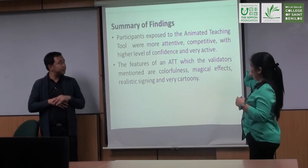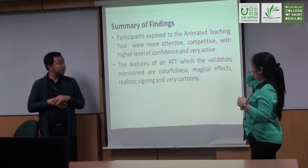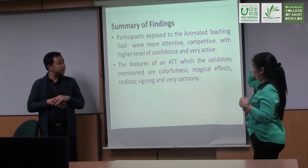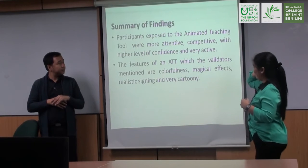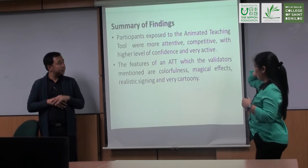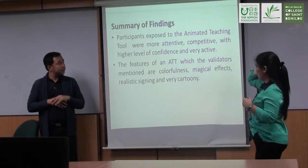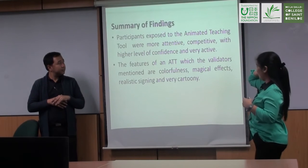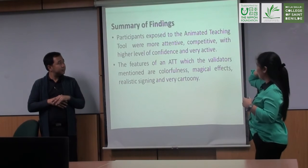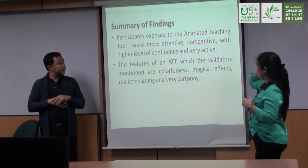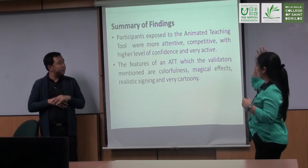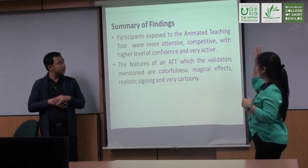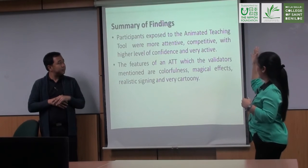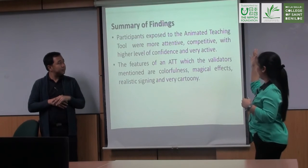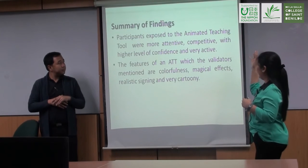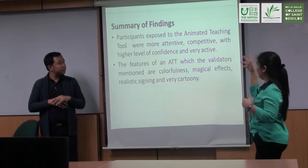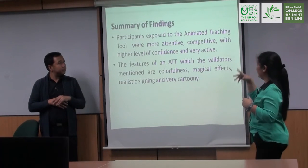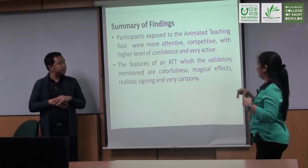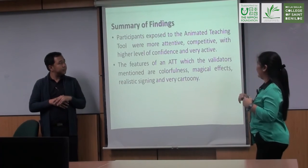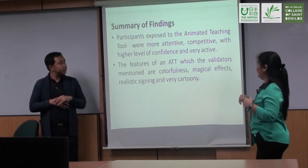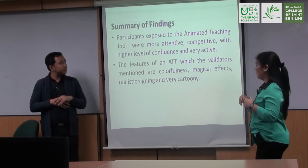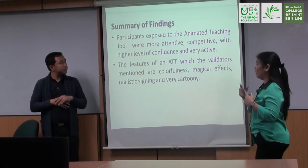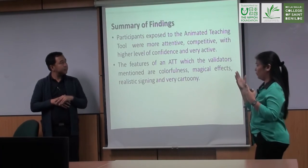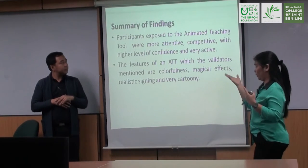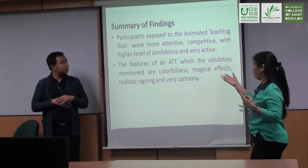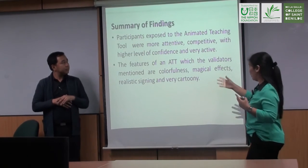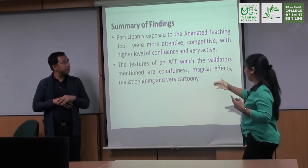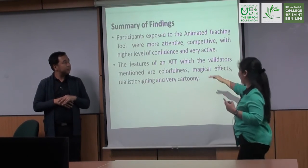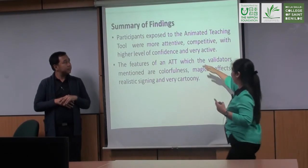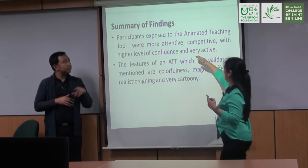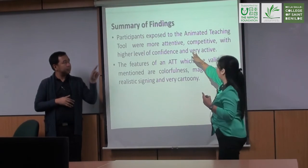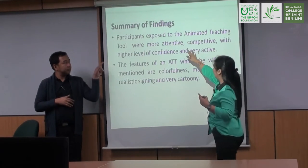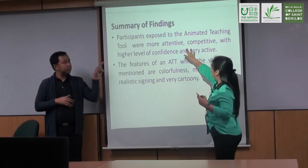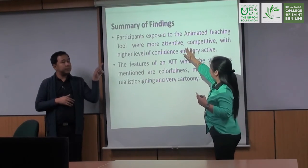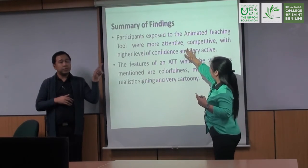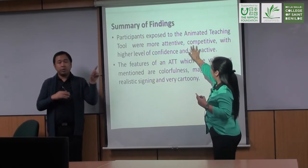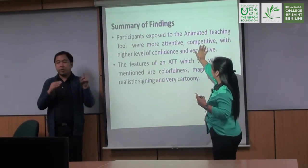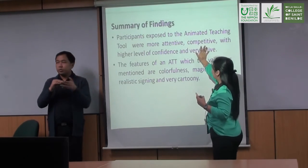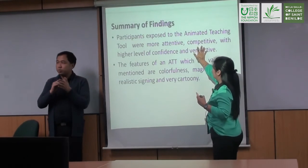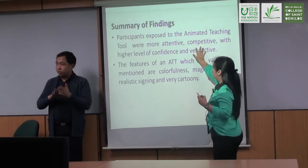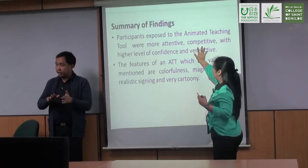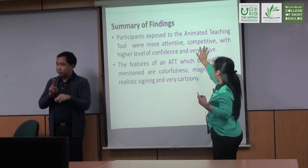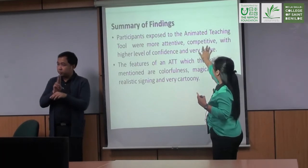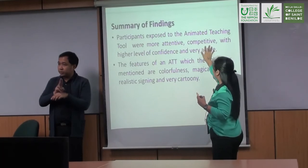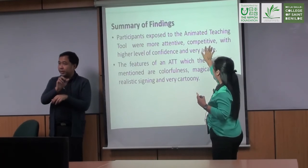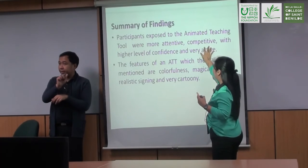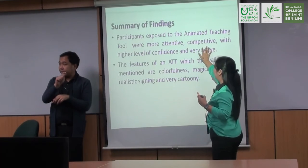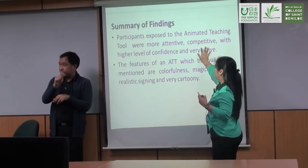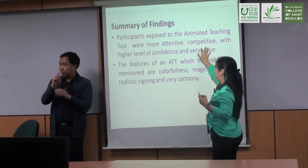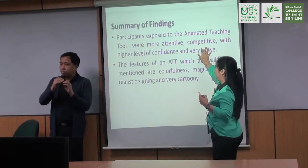Okay, so participants exposed to the ADT were more attentive. These are